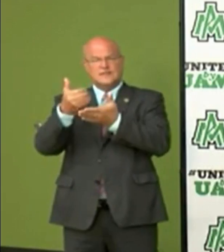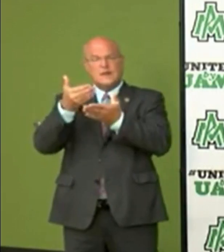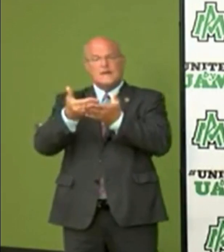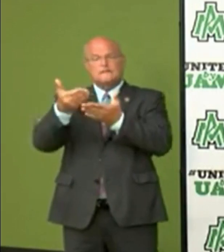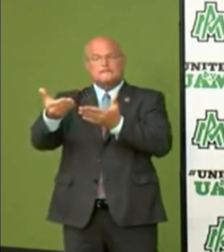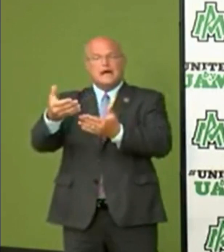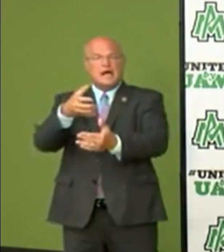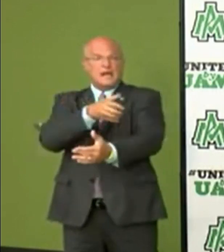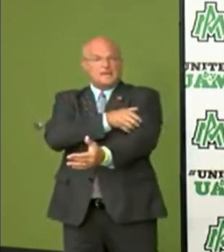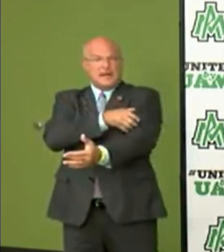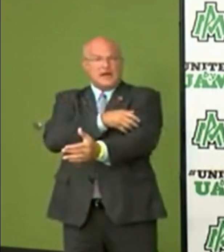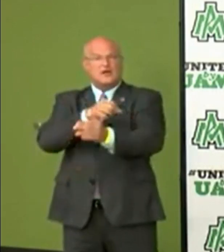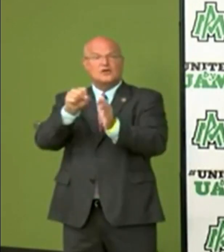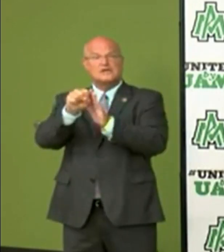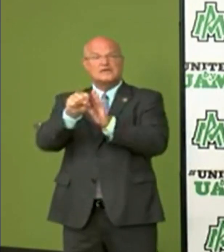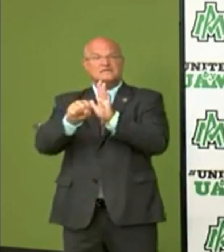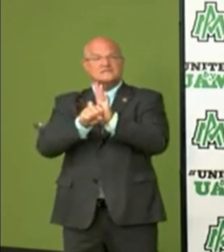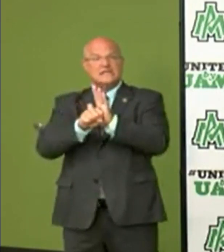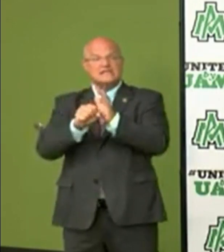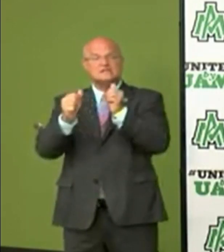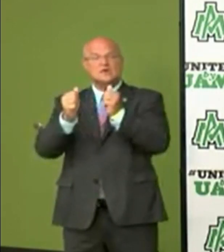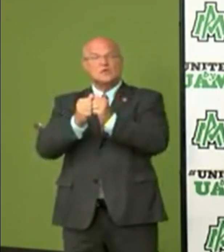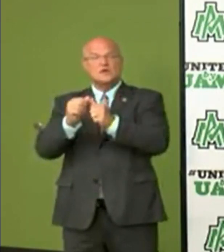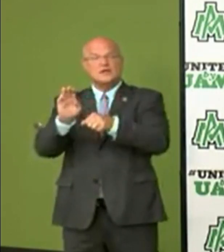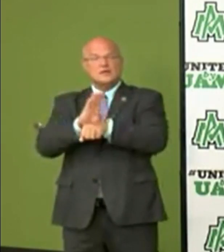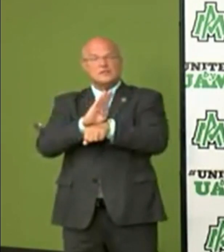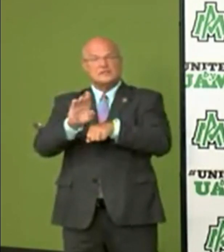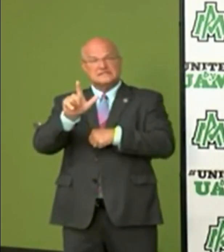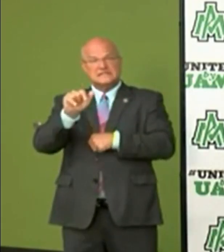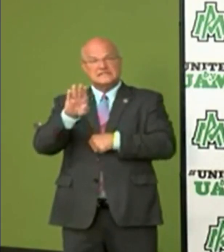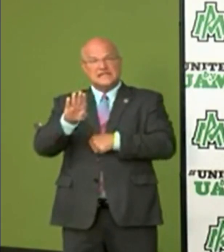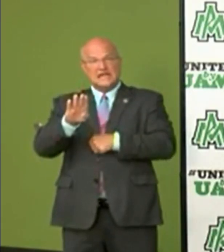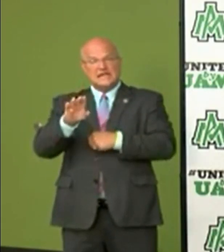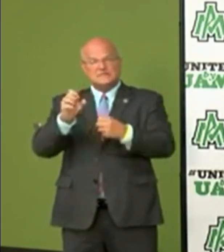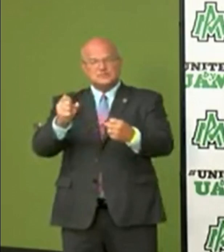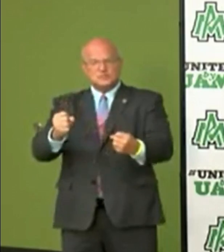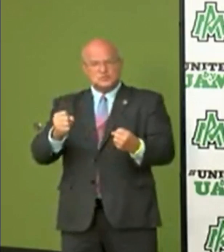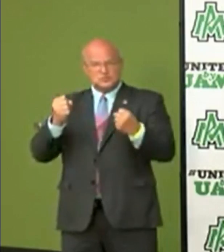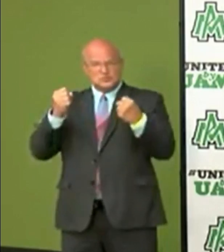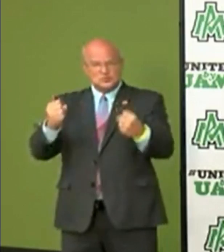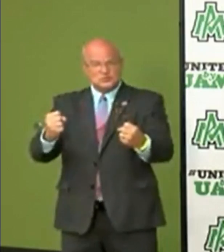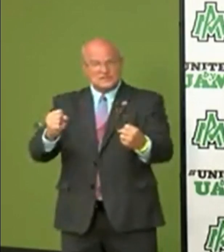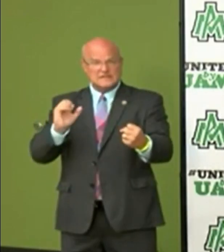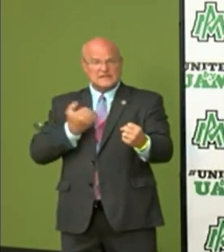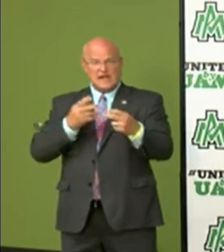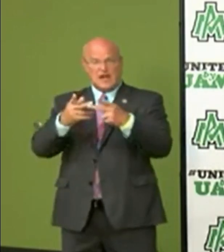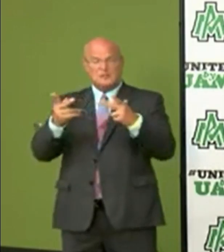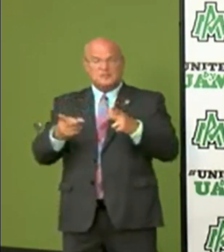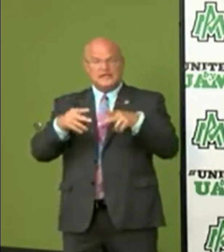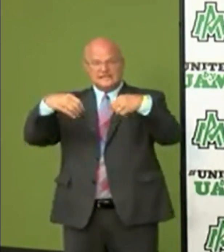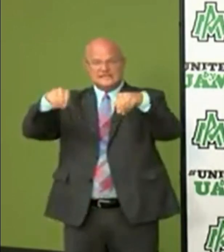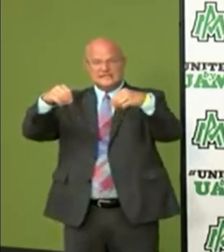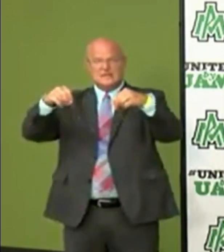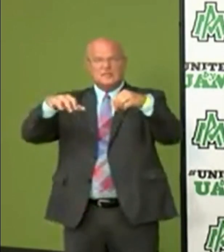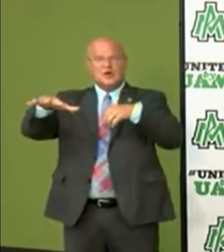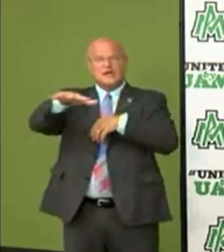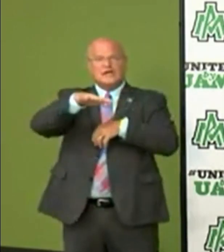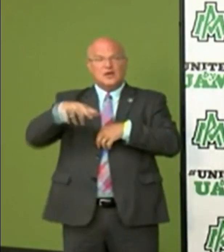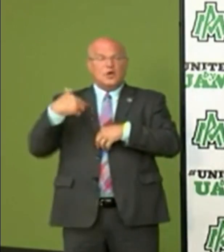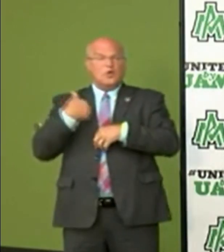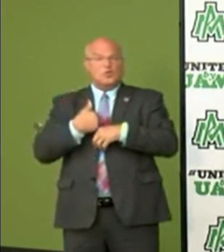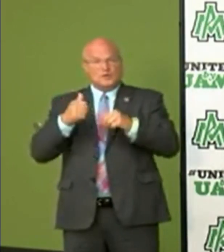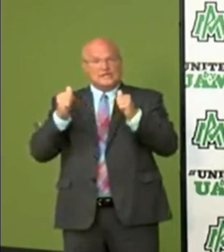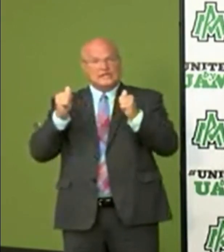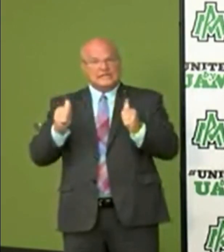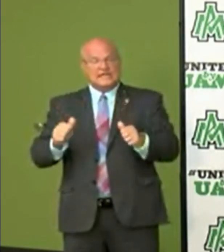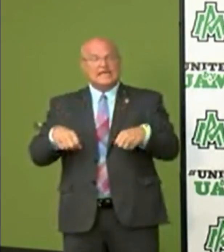buying power of states with our commercial labs to strengthen our place in the marketplace, so that we